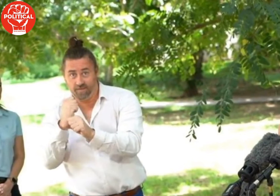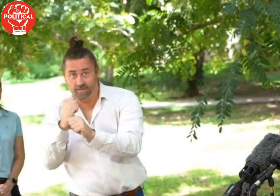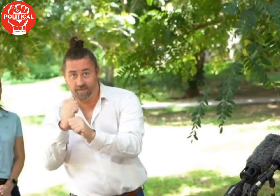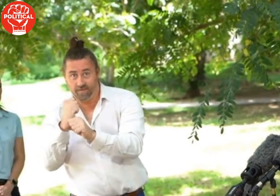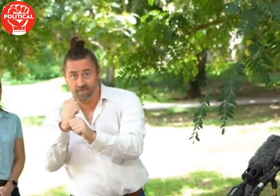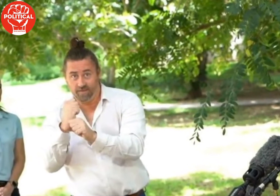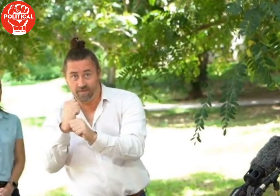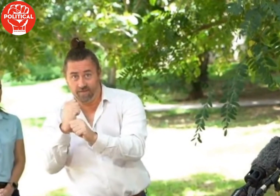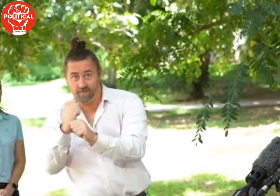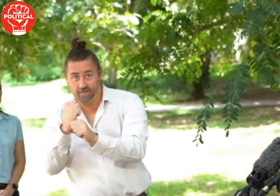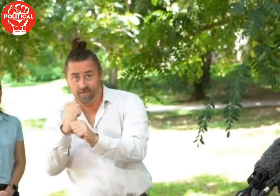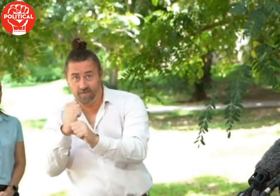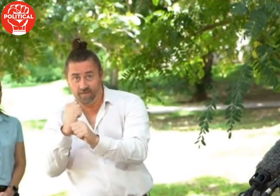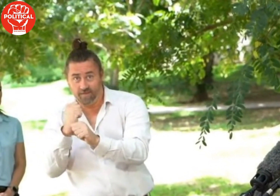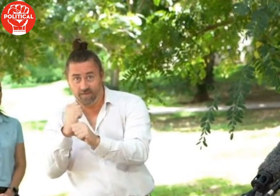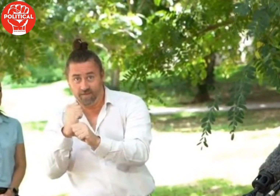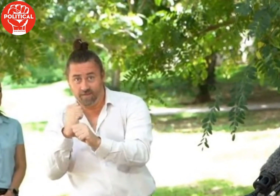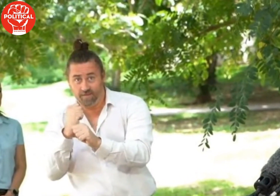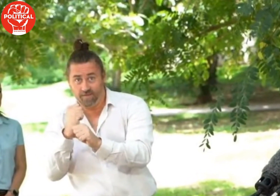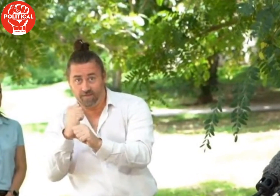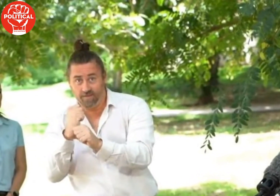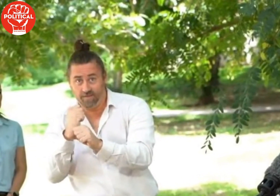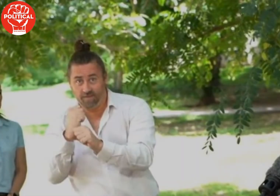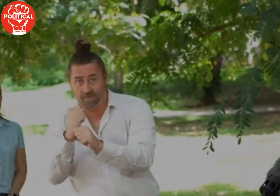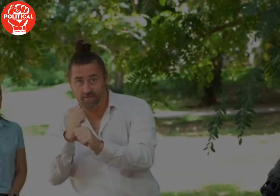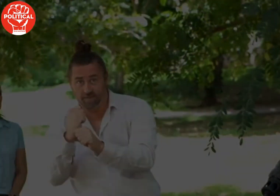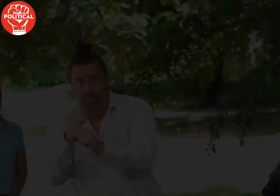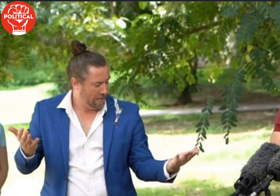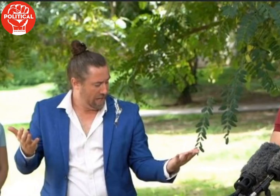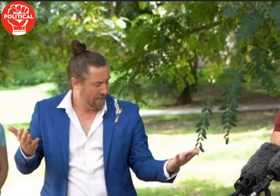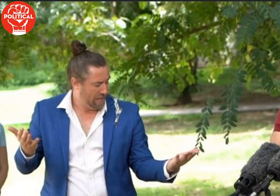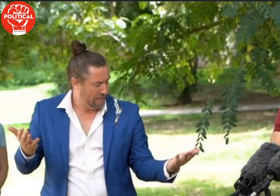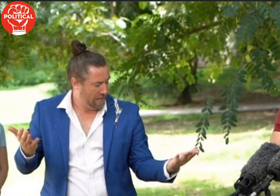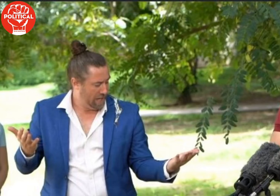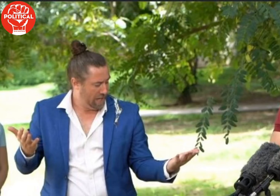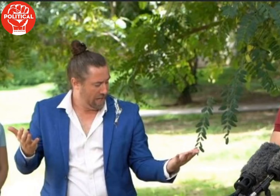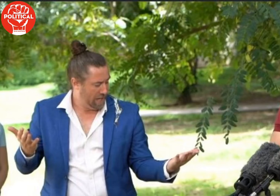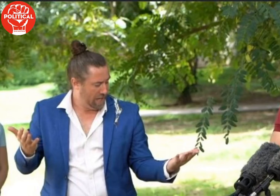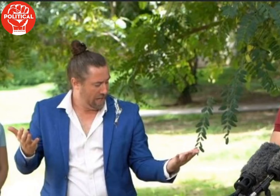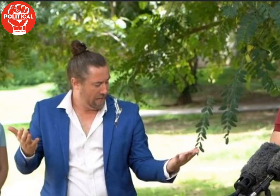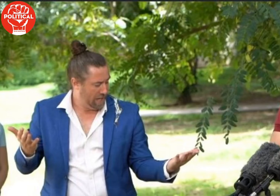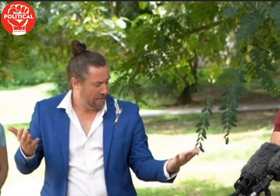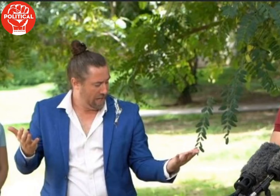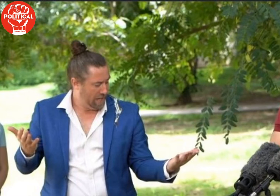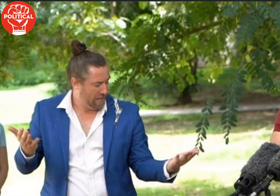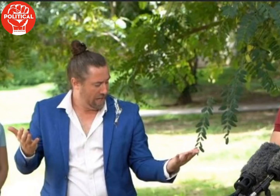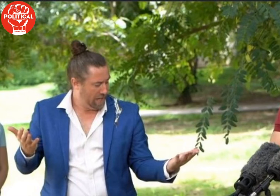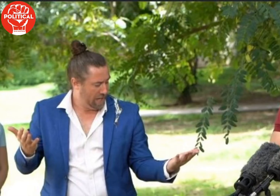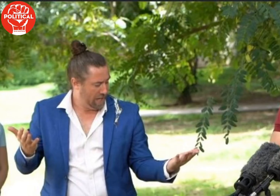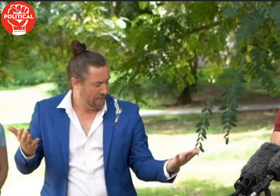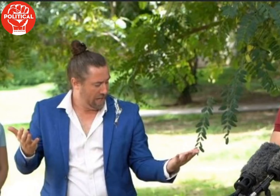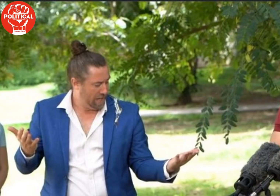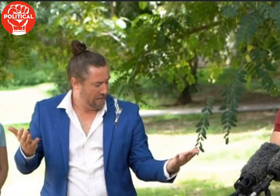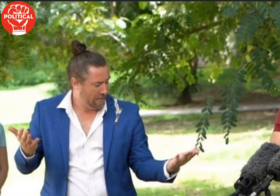The assailant, identified as an owl, quickly left the scene. Authorities were unable to follow on foot. That said, it